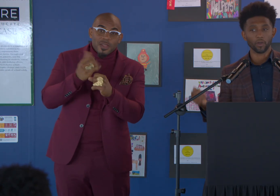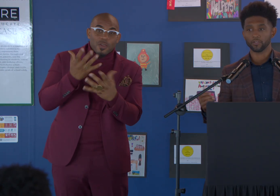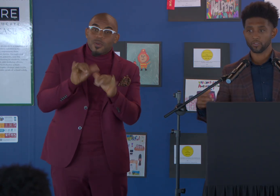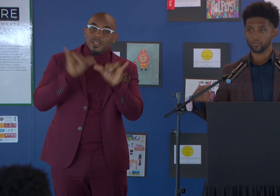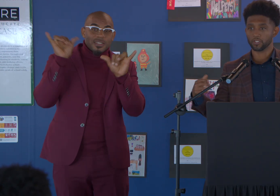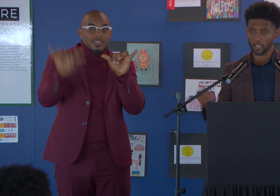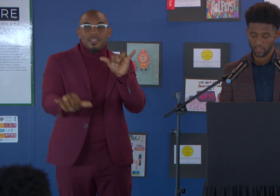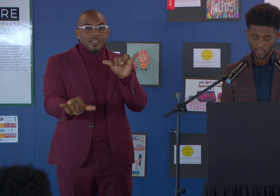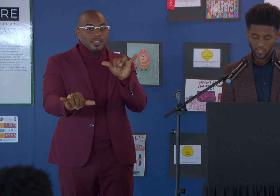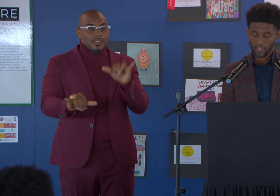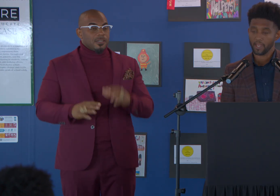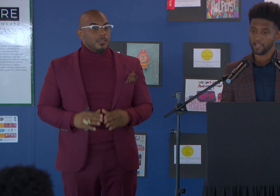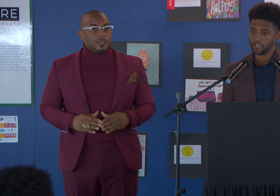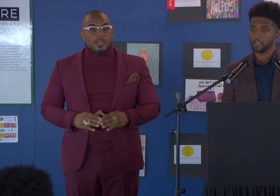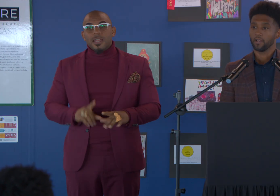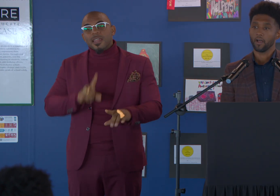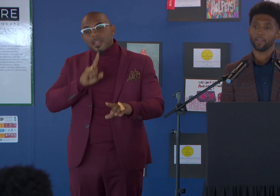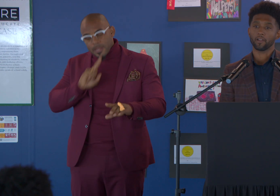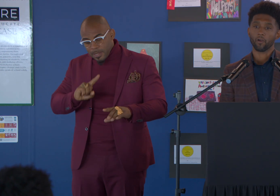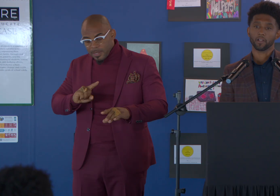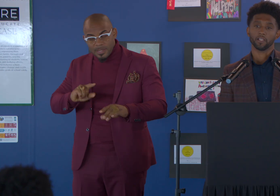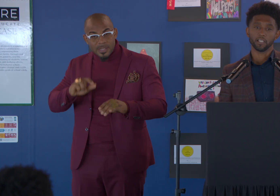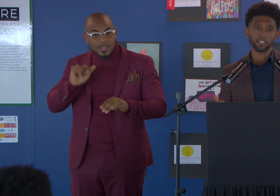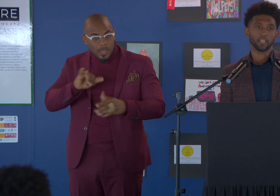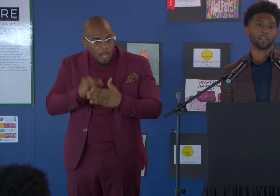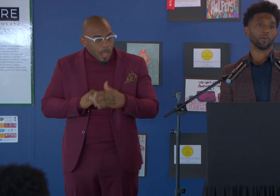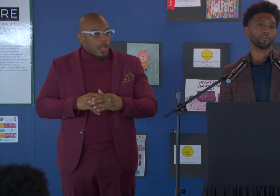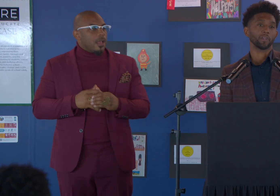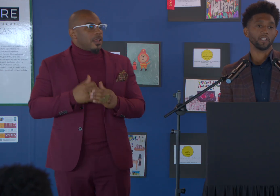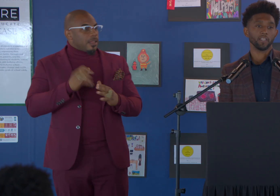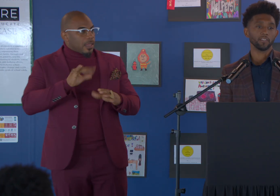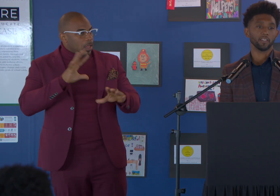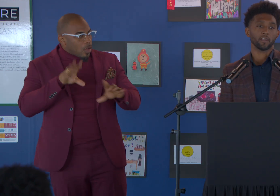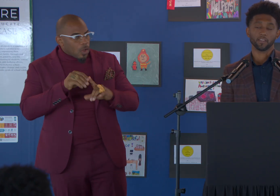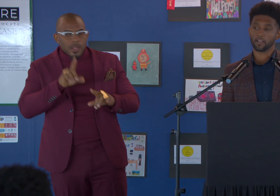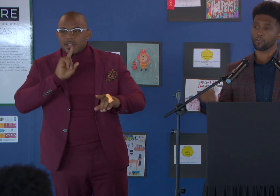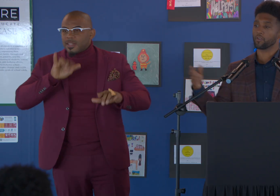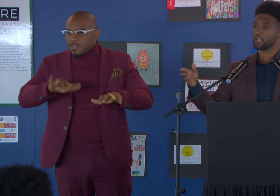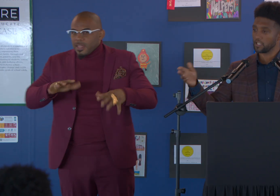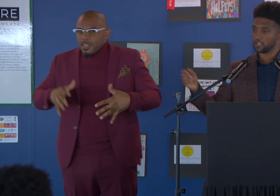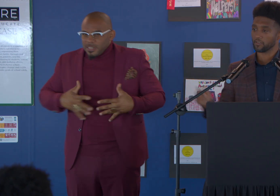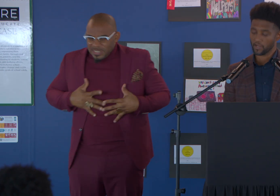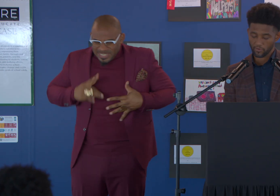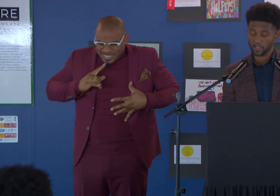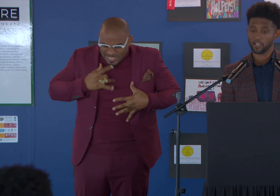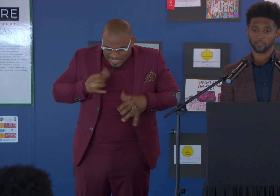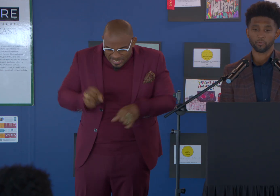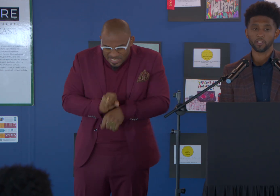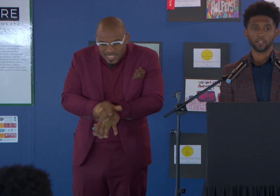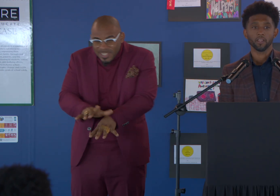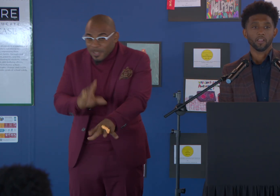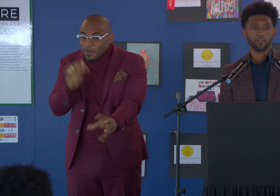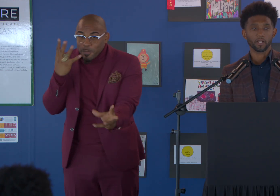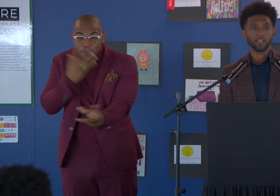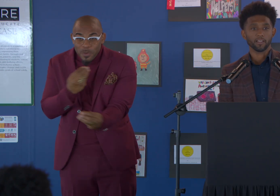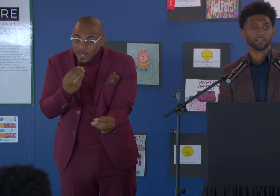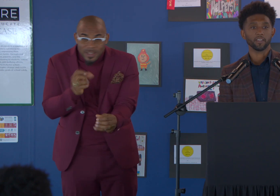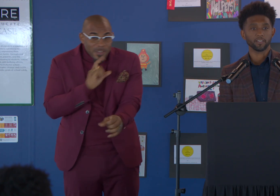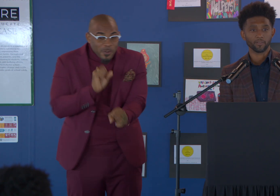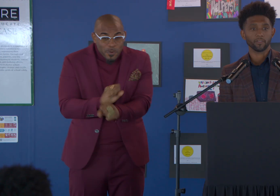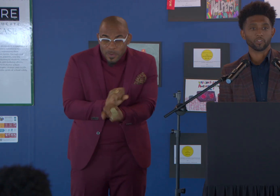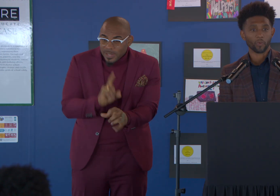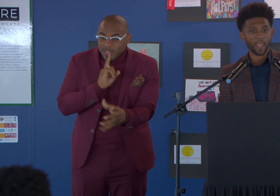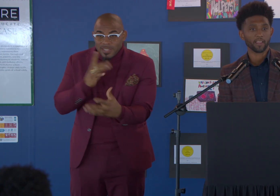them want to stay. It is that art. It is that culture. It is that grittiness, right? Gritty is pretty. Gritty